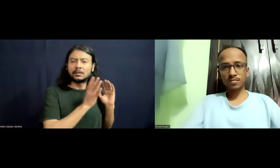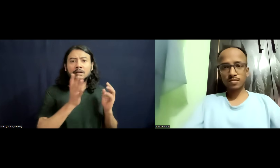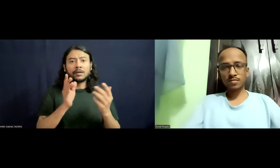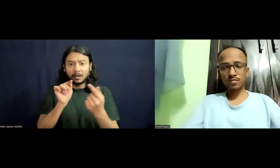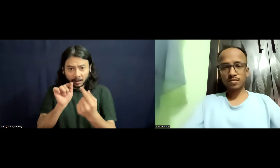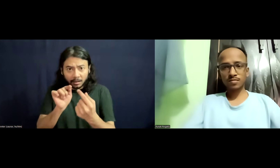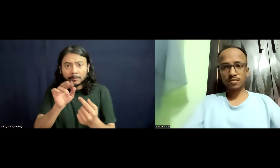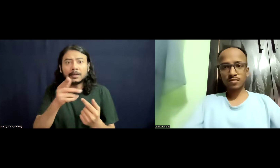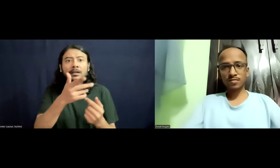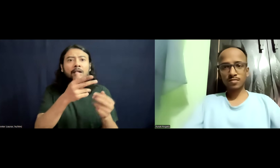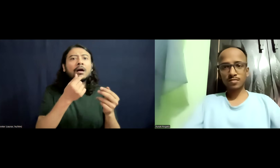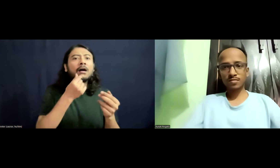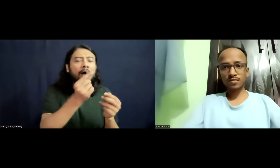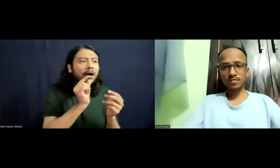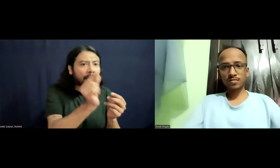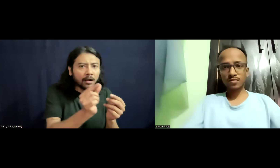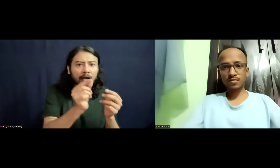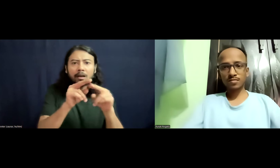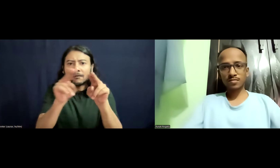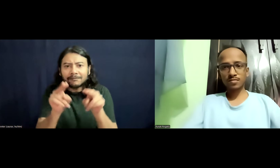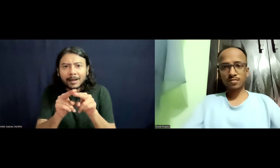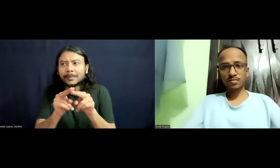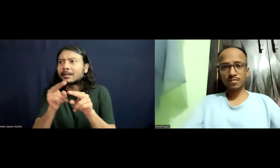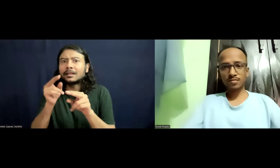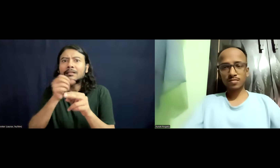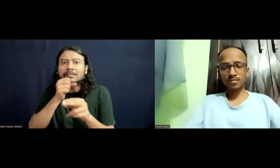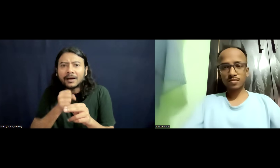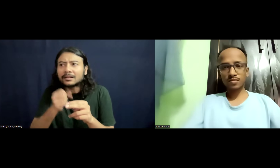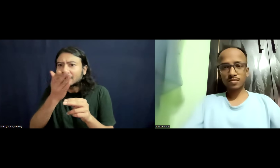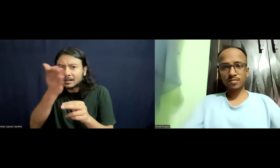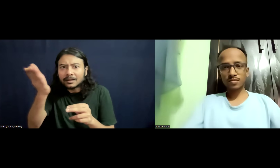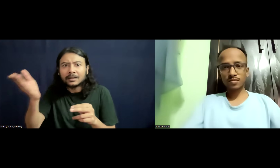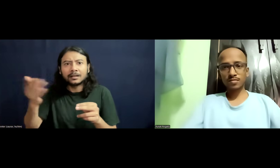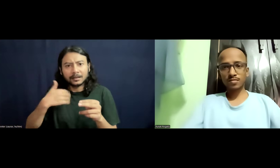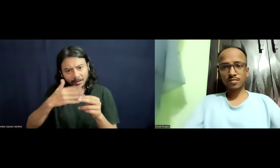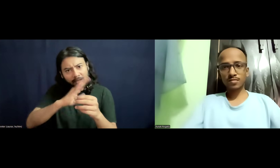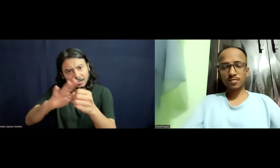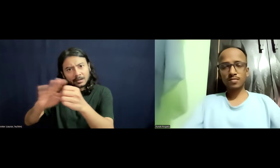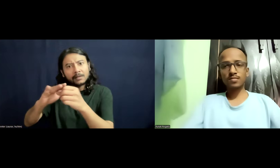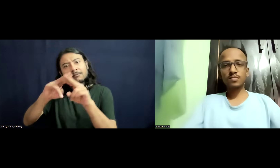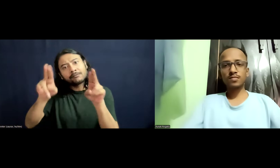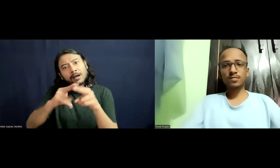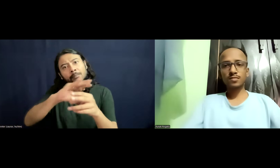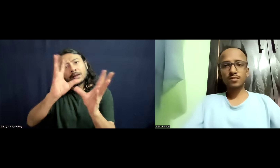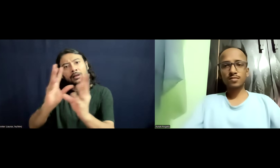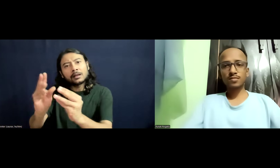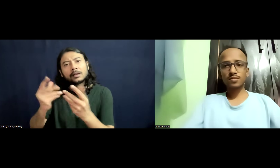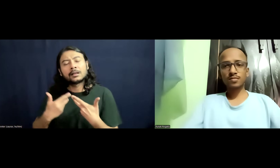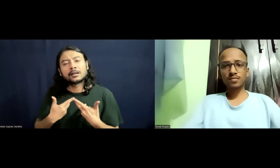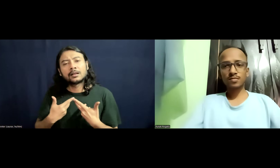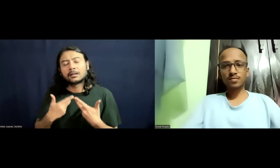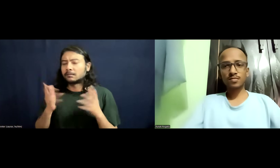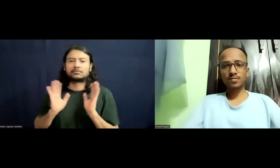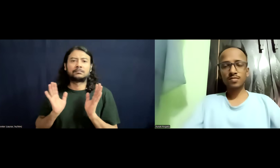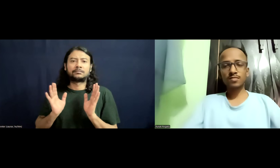his reply, Krishna said that you are born as a Kshatriya, you are born as a fighter, you are born as a warrior. What